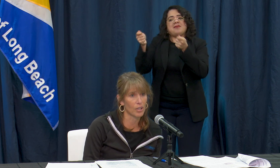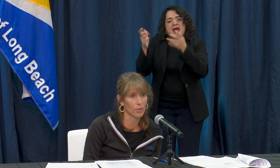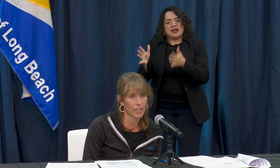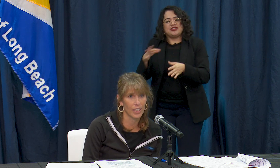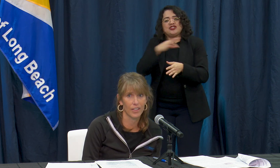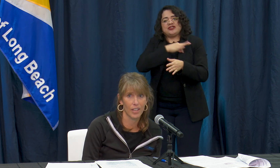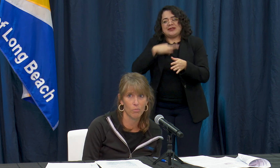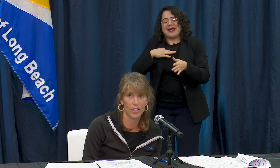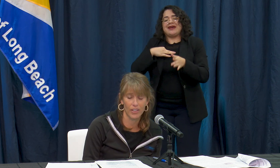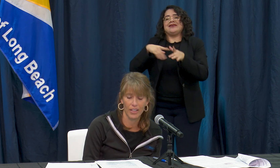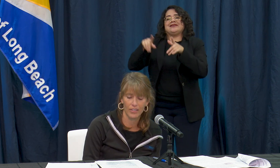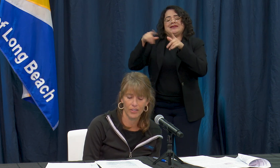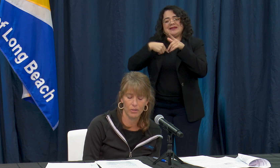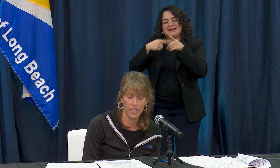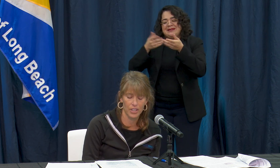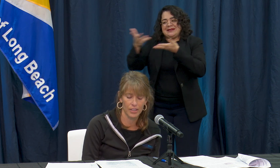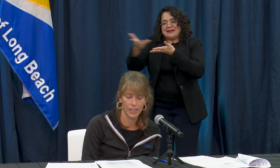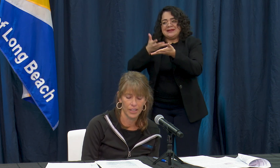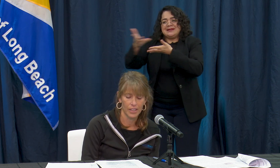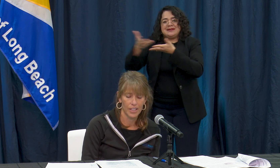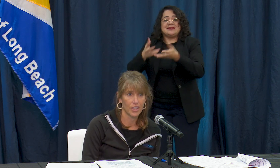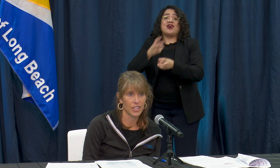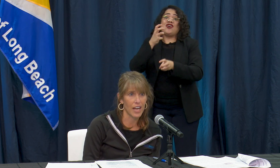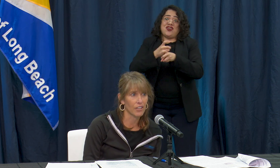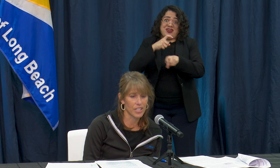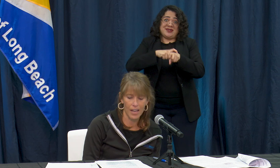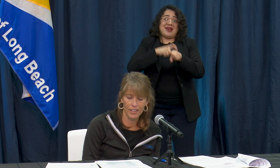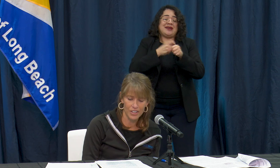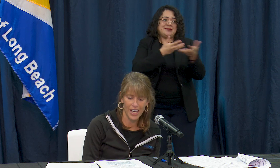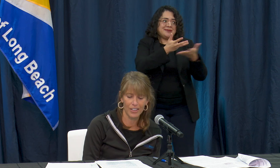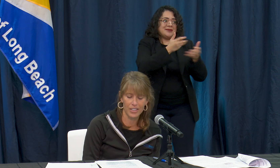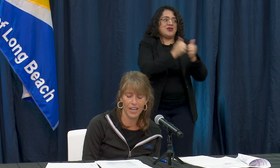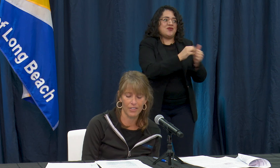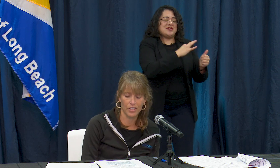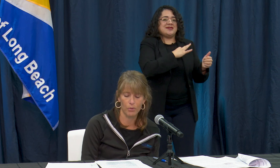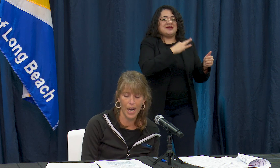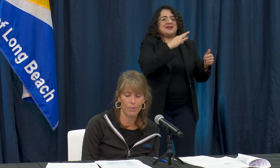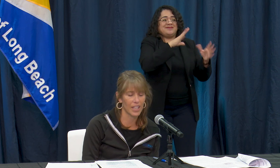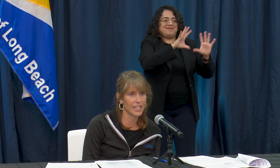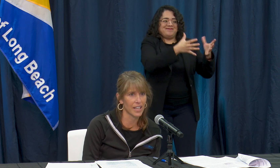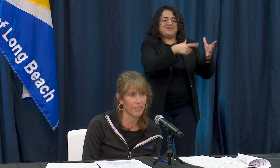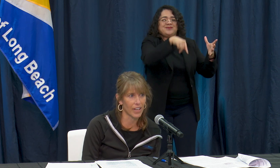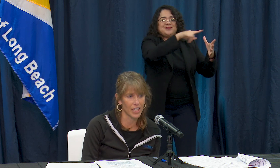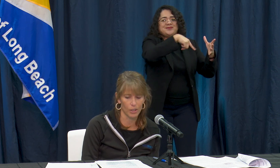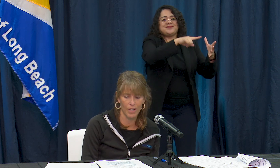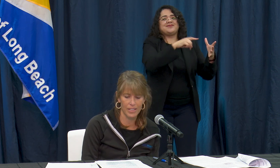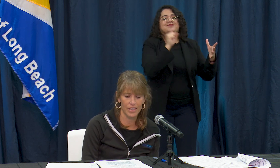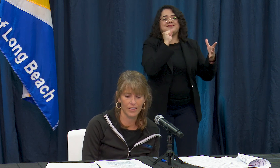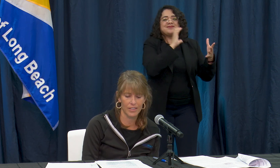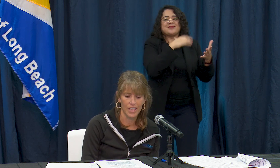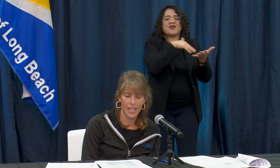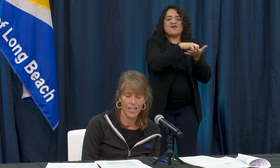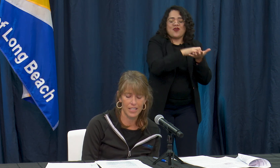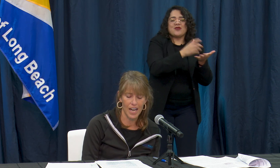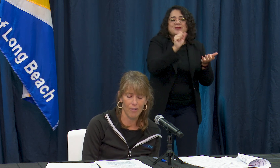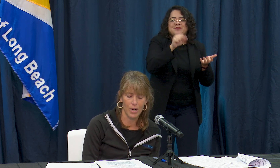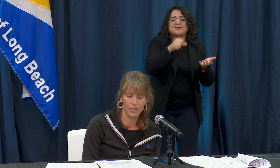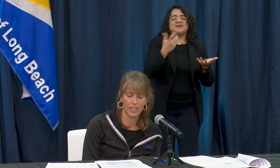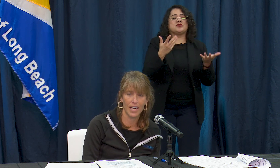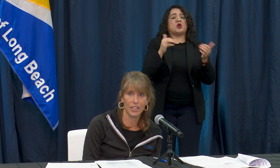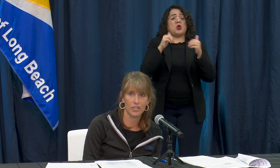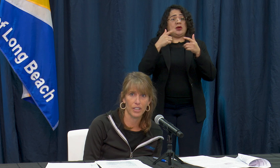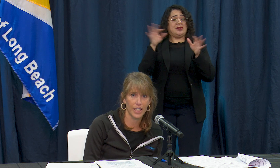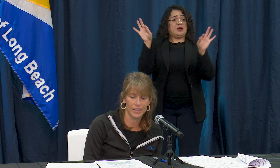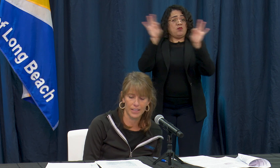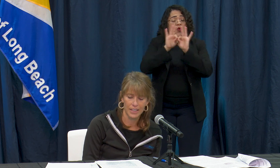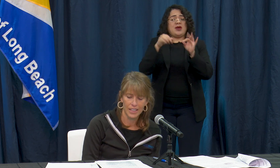of their hard work in this unprecedented situation. Your tireless efforts to rapidly identify ill residents and staff by